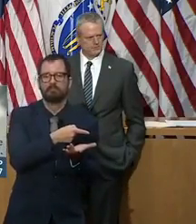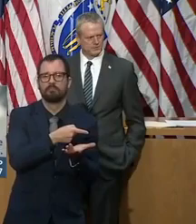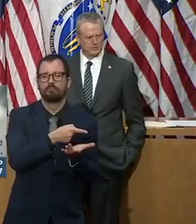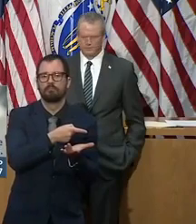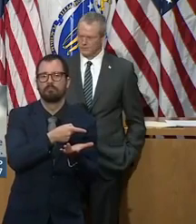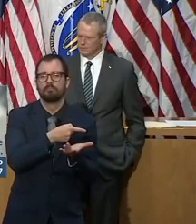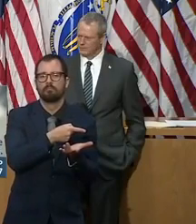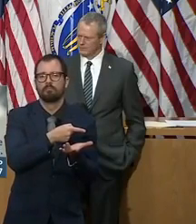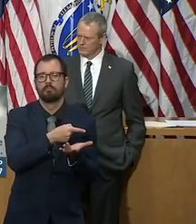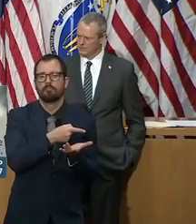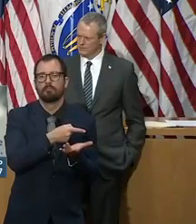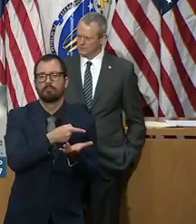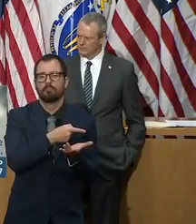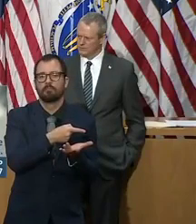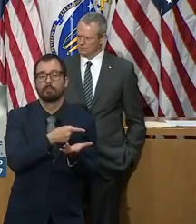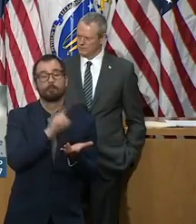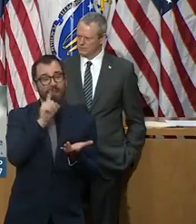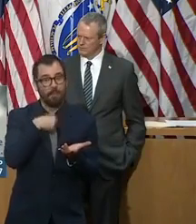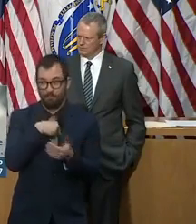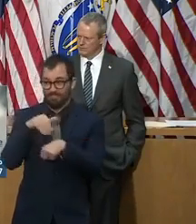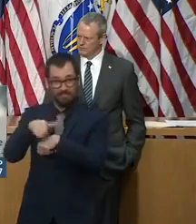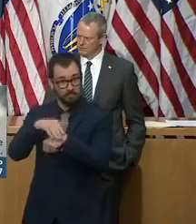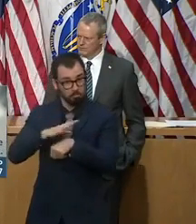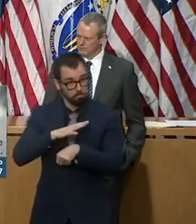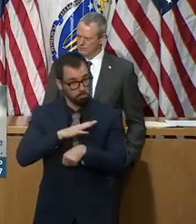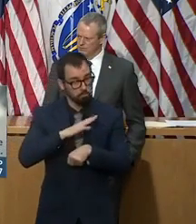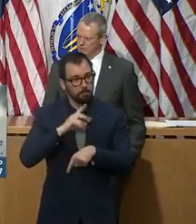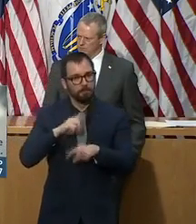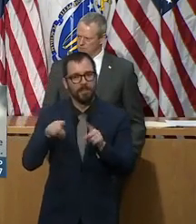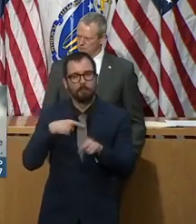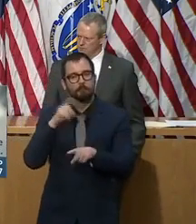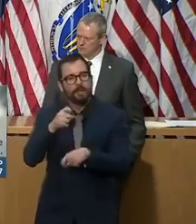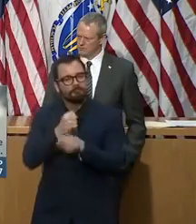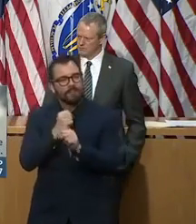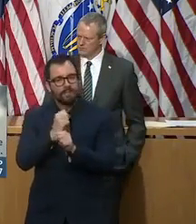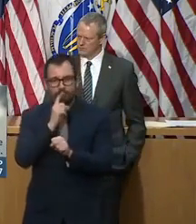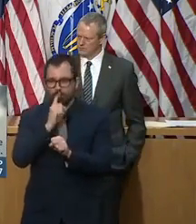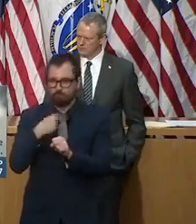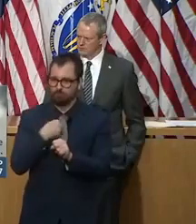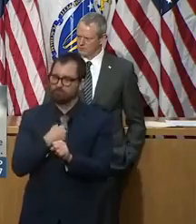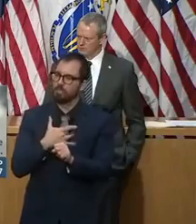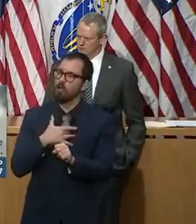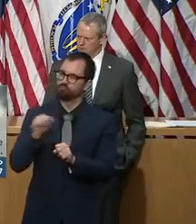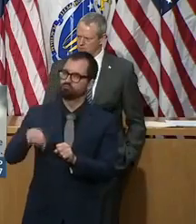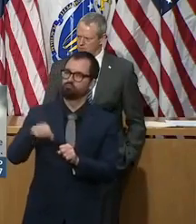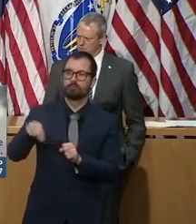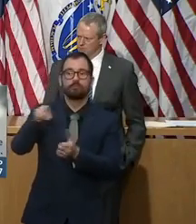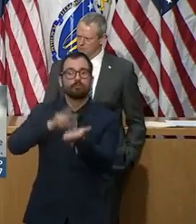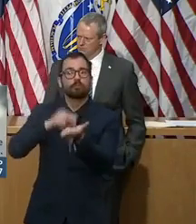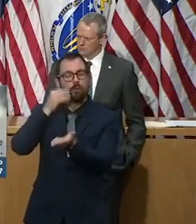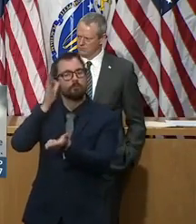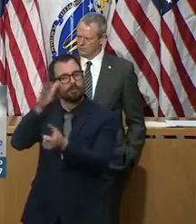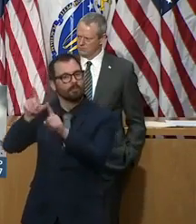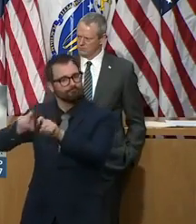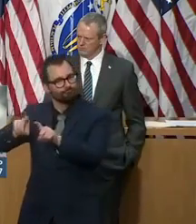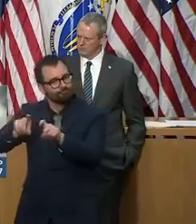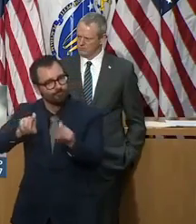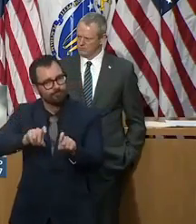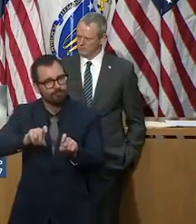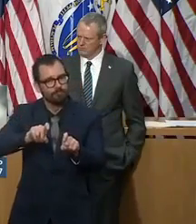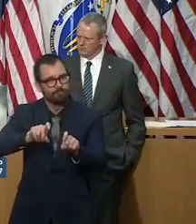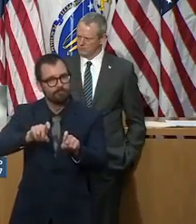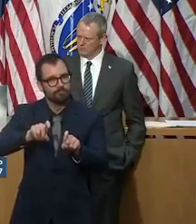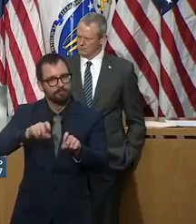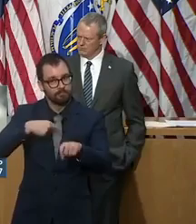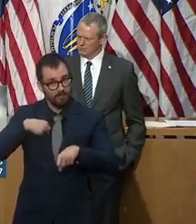And so I'm sort of staying with tried and true at the moment, as well as you know, we have expanded the number of clinical